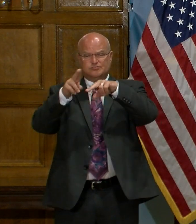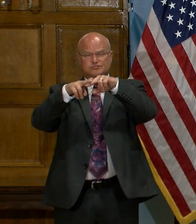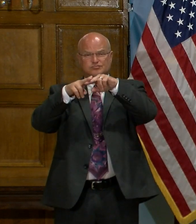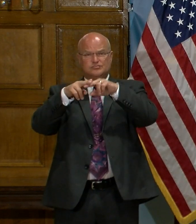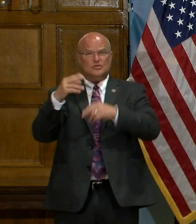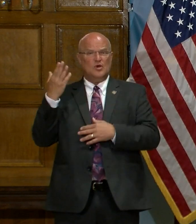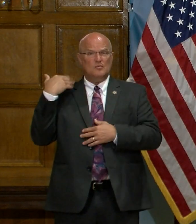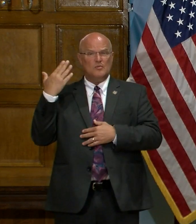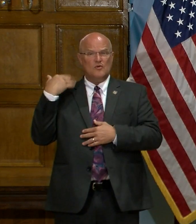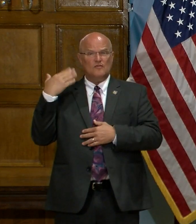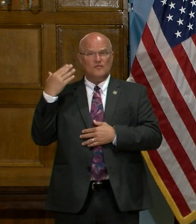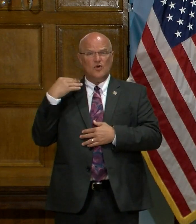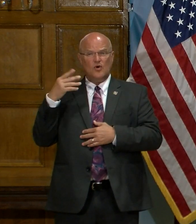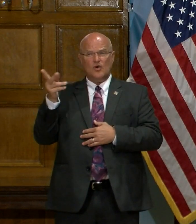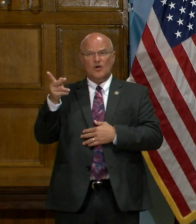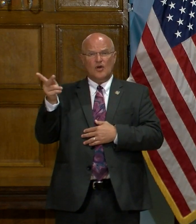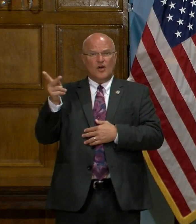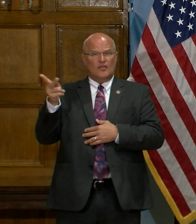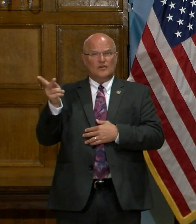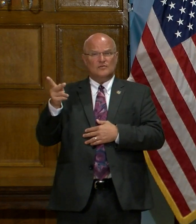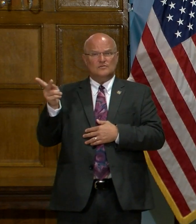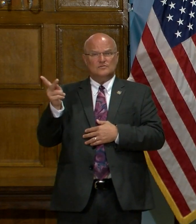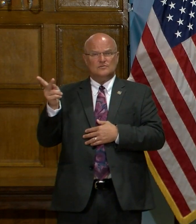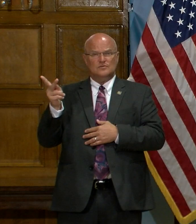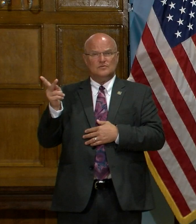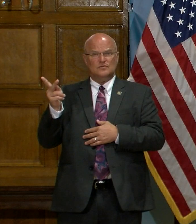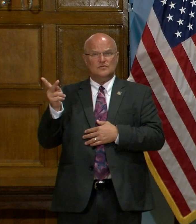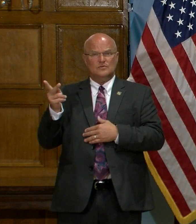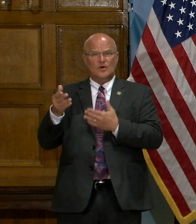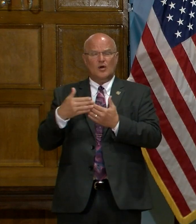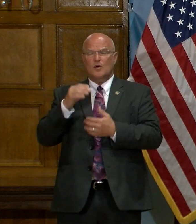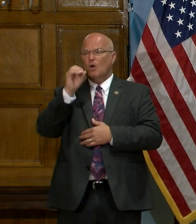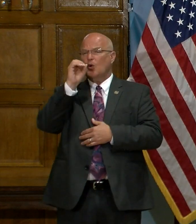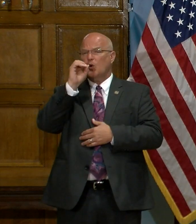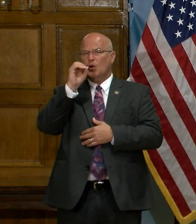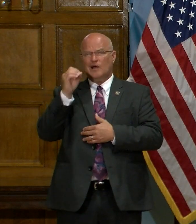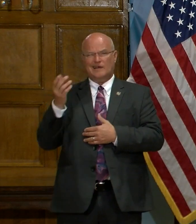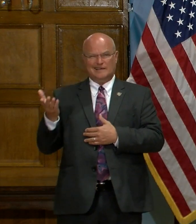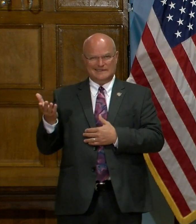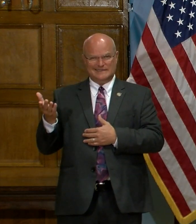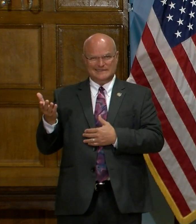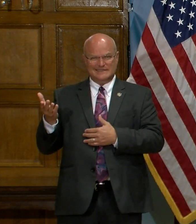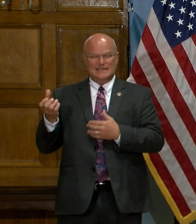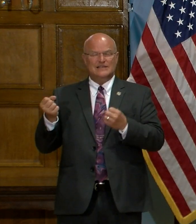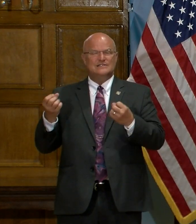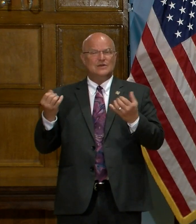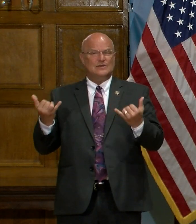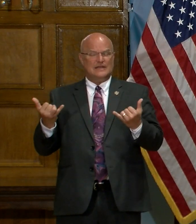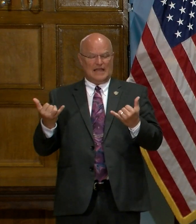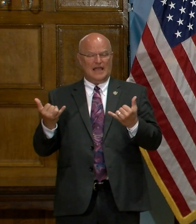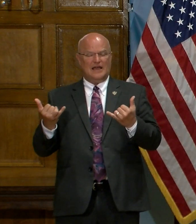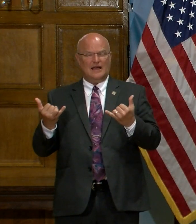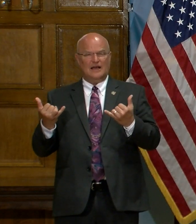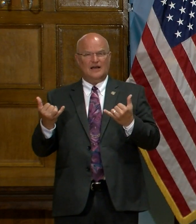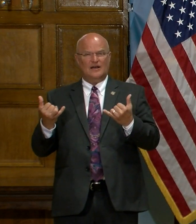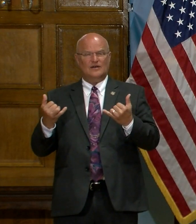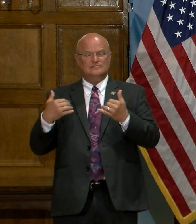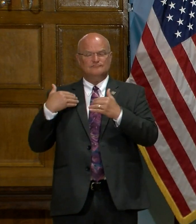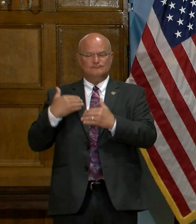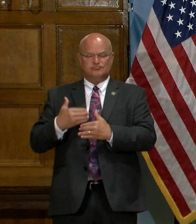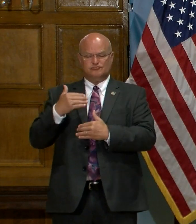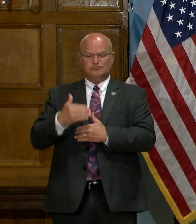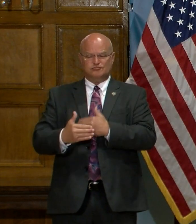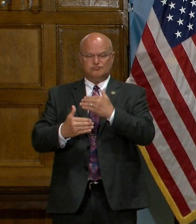whereas before they were almost looked like they didn't have hardly any cases. And so it's a